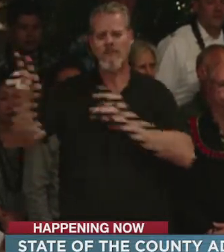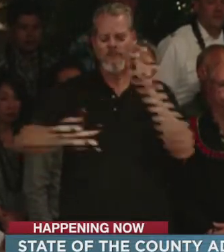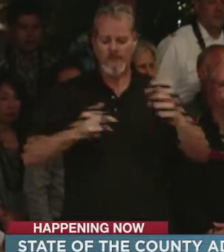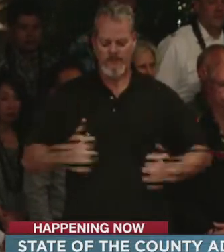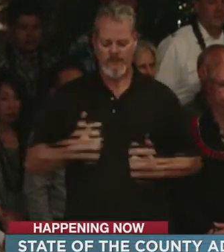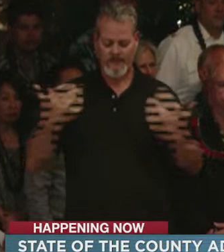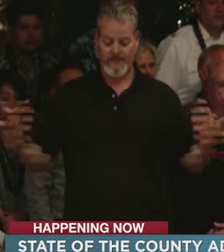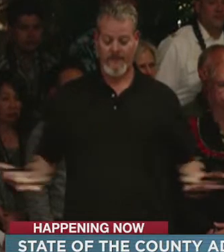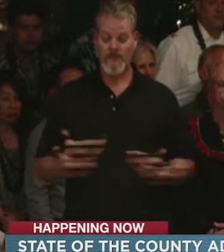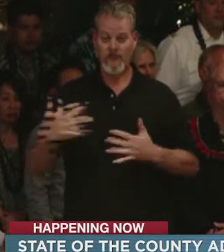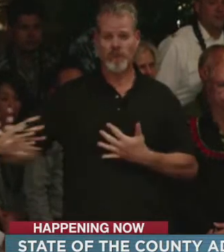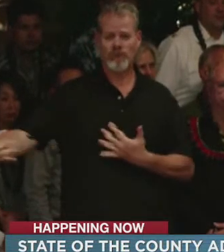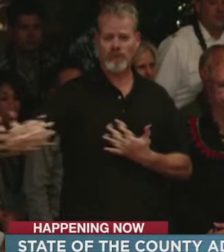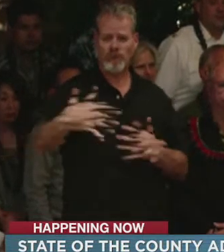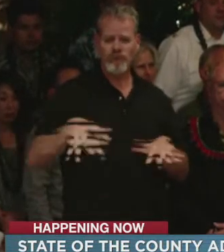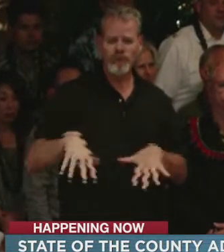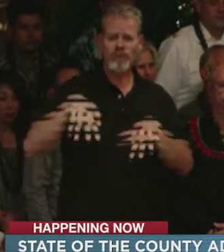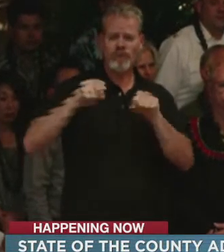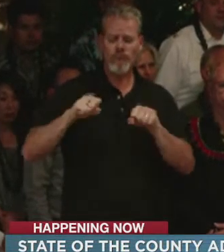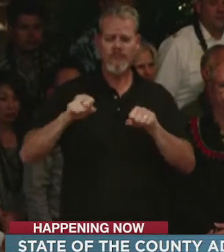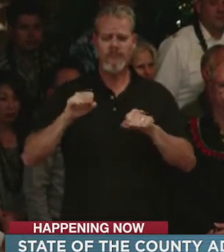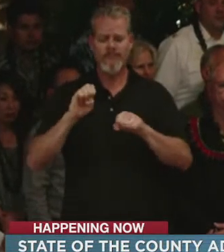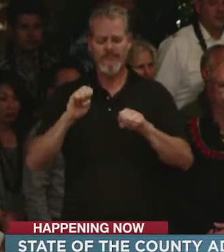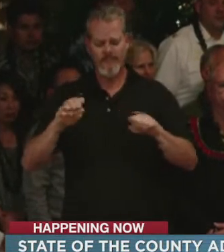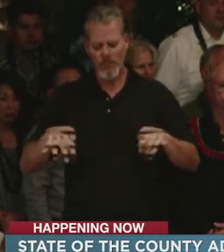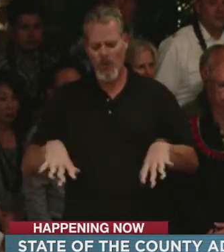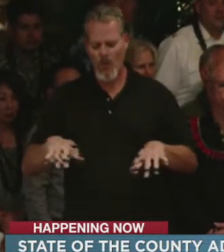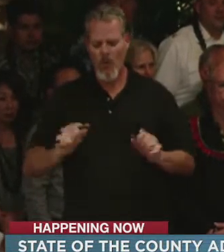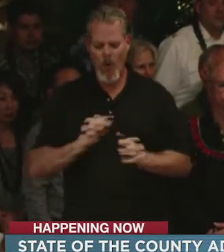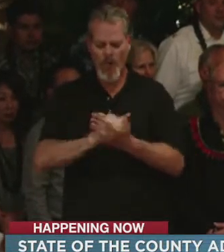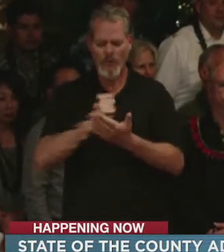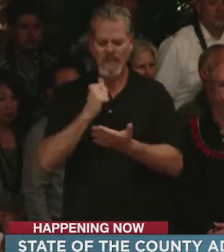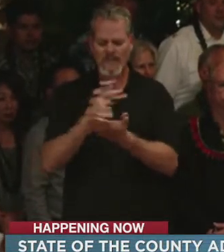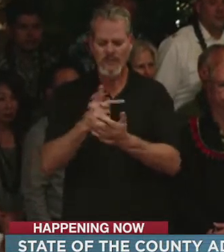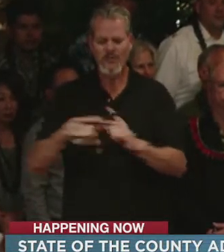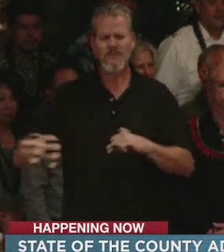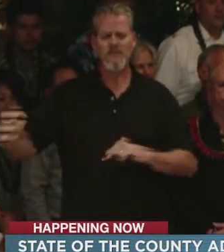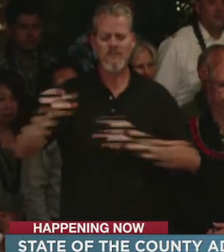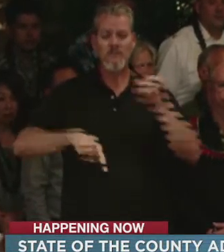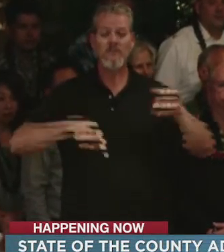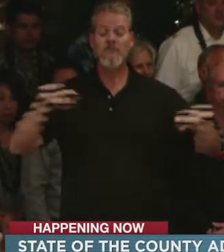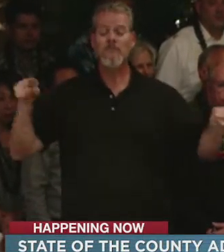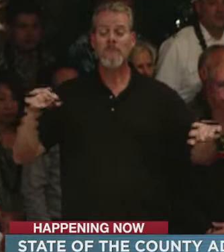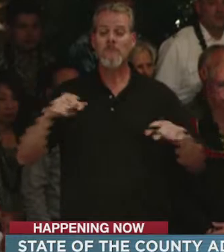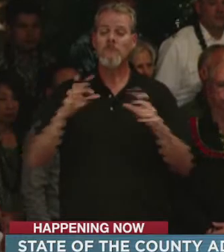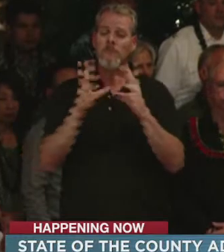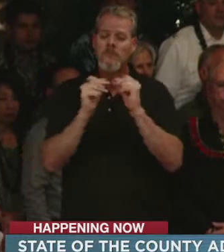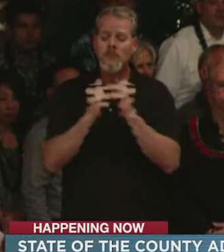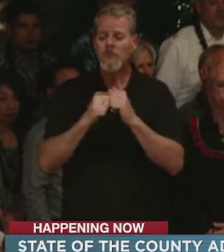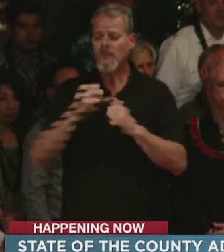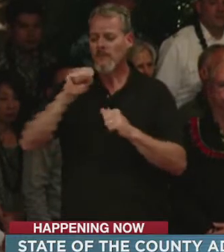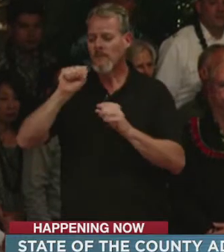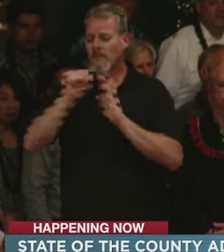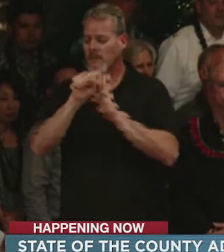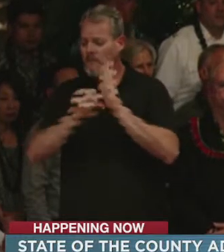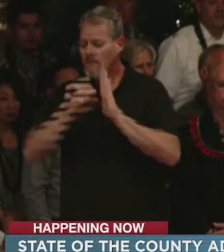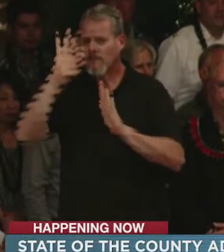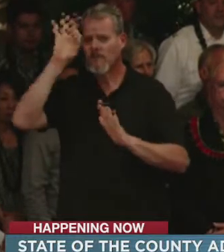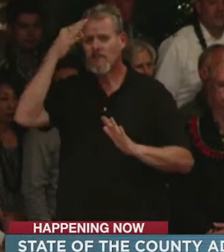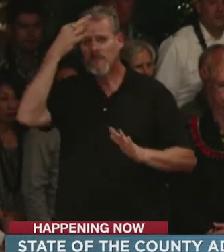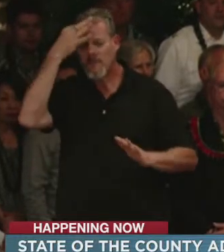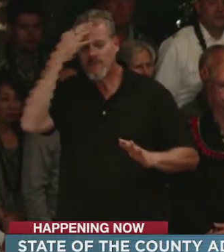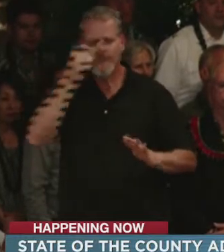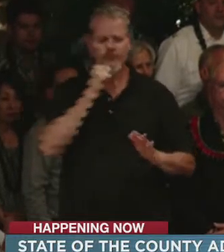gathering and event authorizations, test distribution, and frequent meetings with state, federal, and non-government